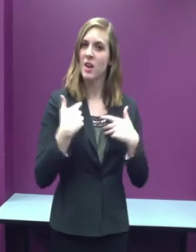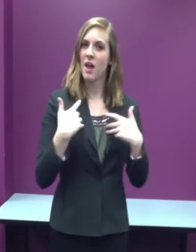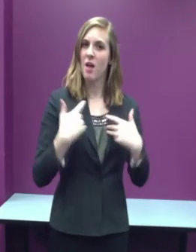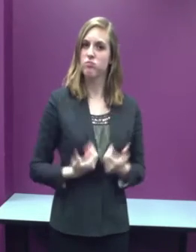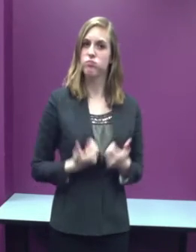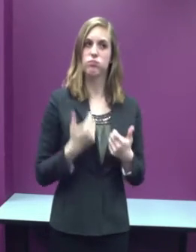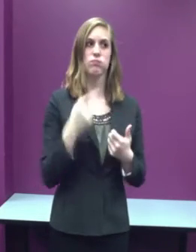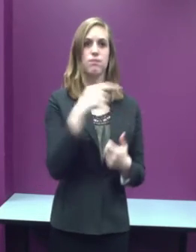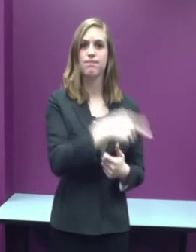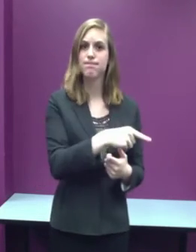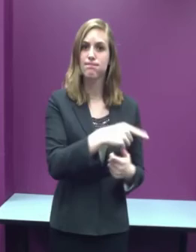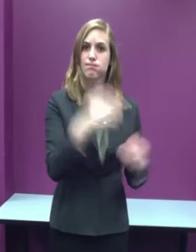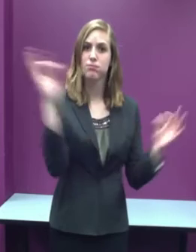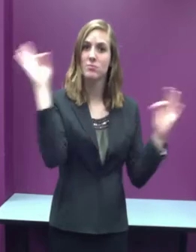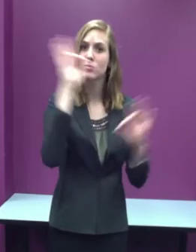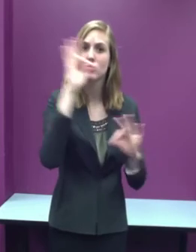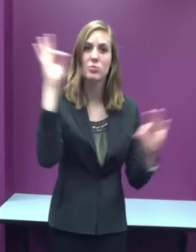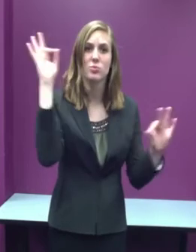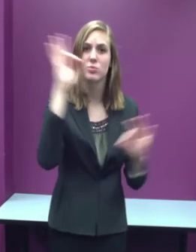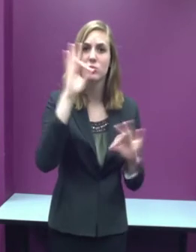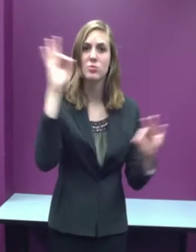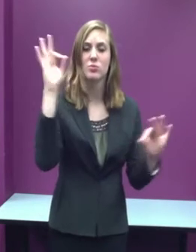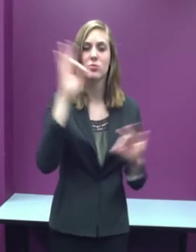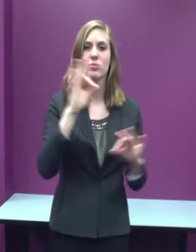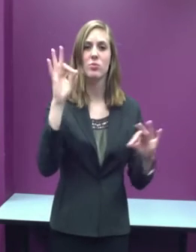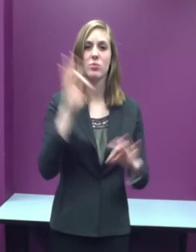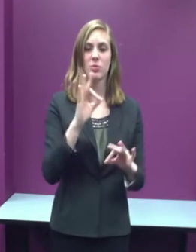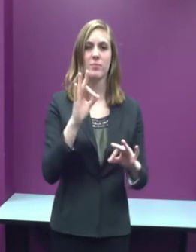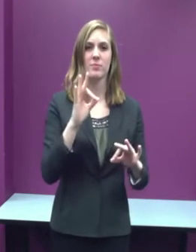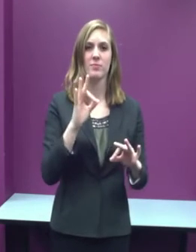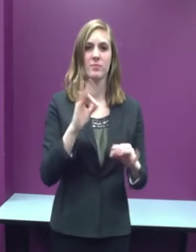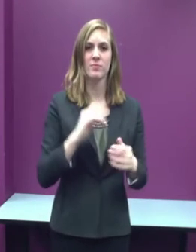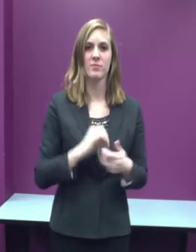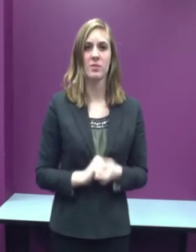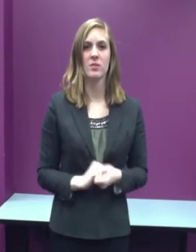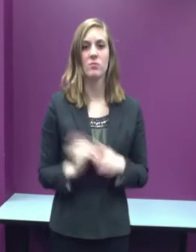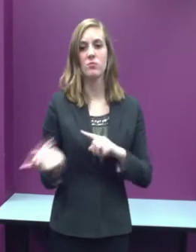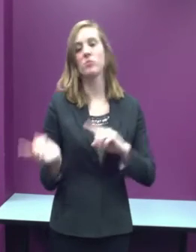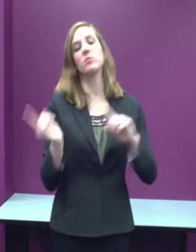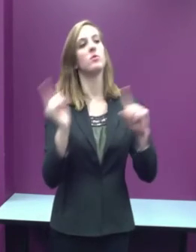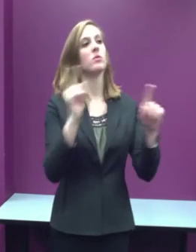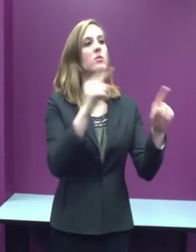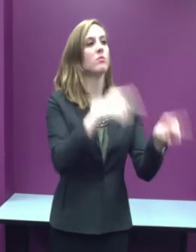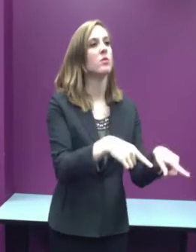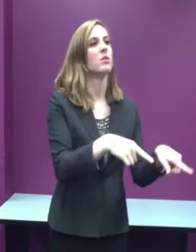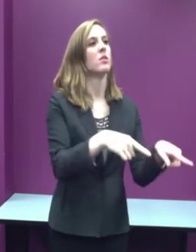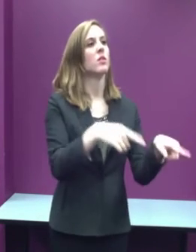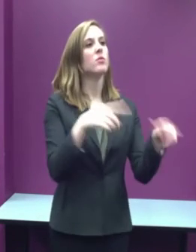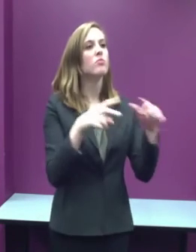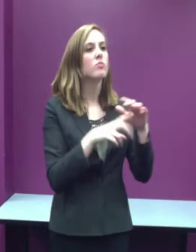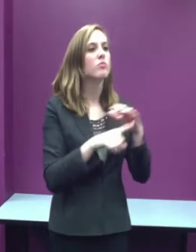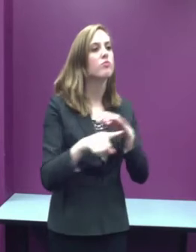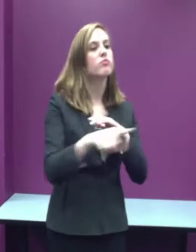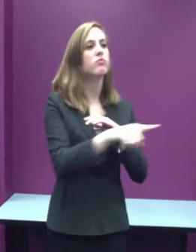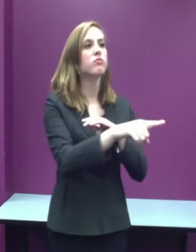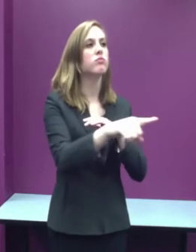To find out what was really out there and to survive was the equivalent in its day of a journey to the